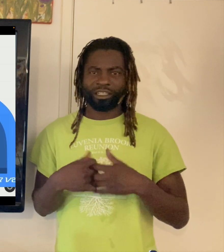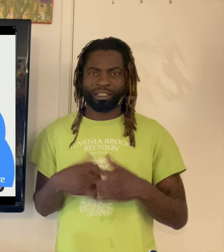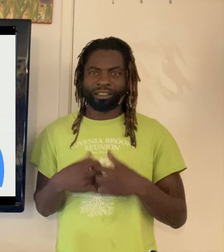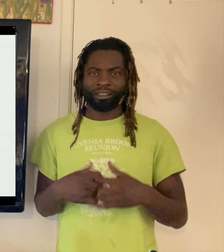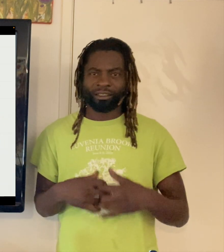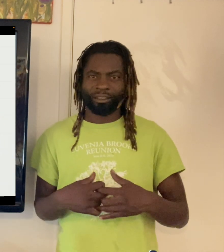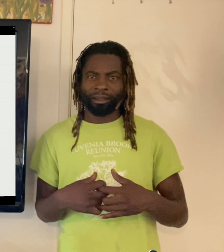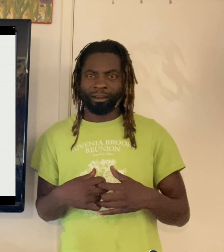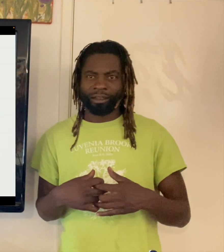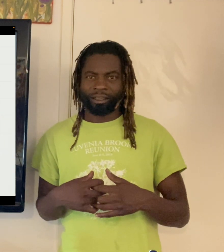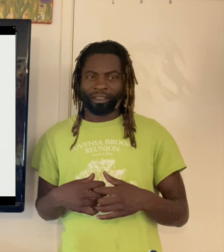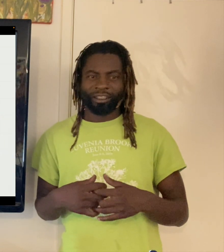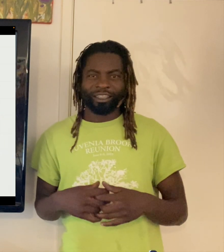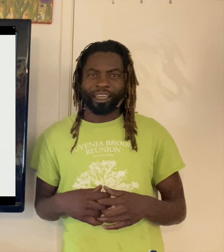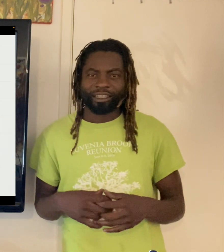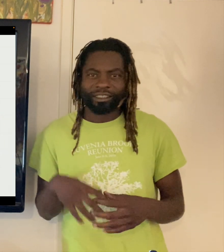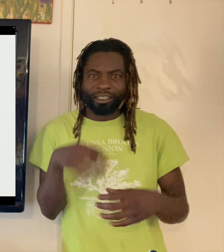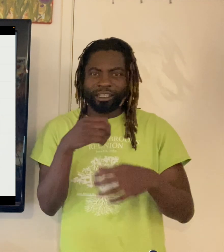17 1/2.